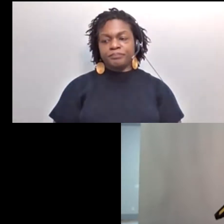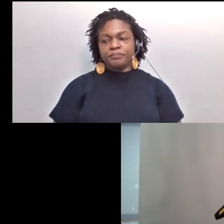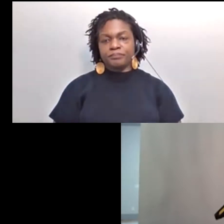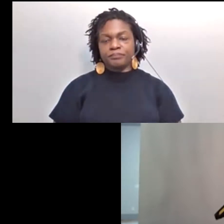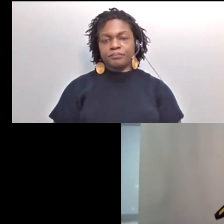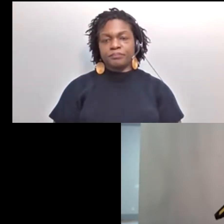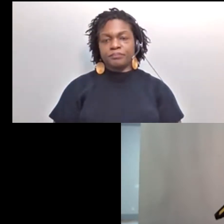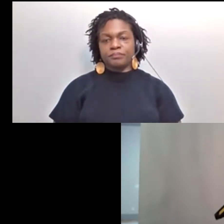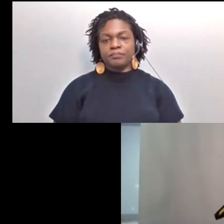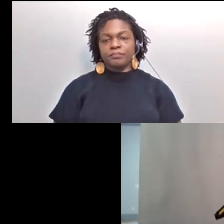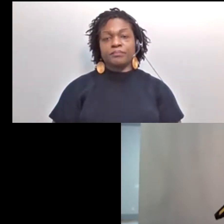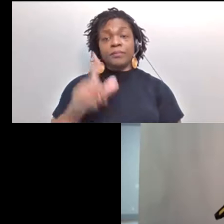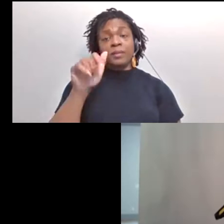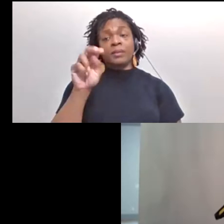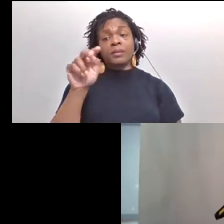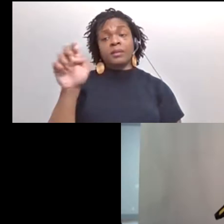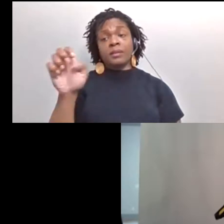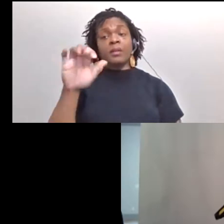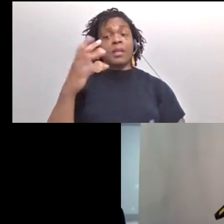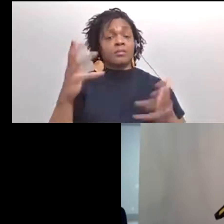And Lynette, I think that's all I have.